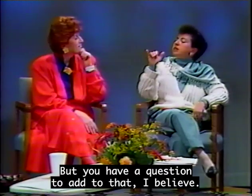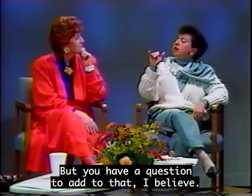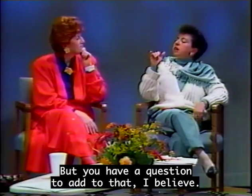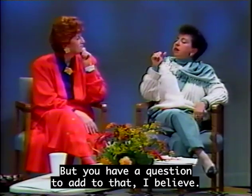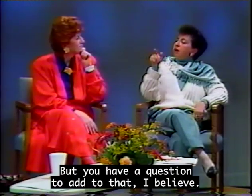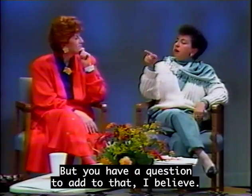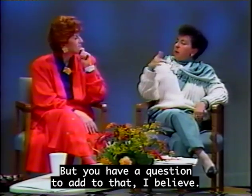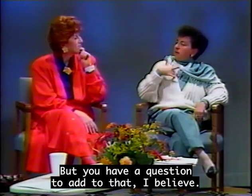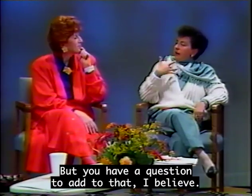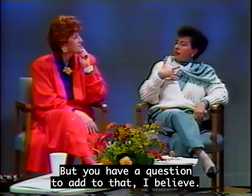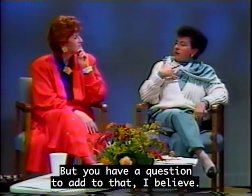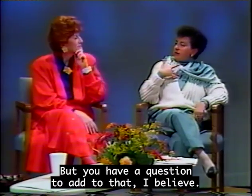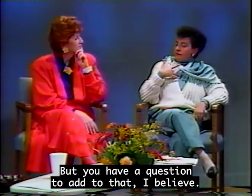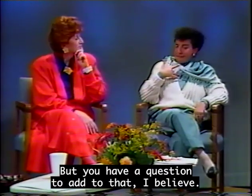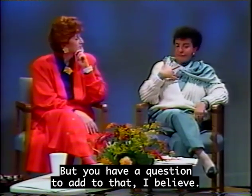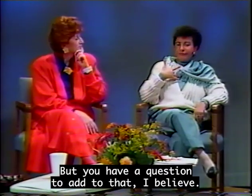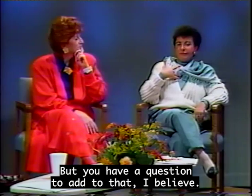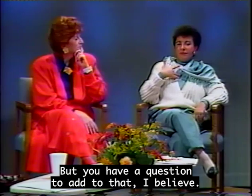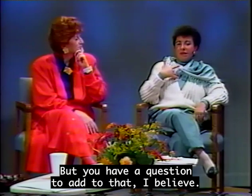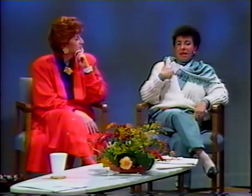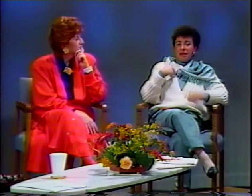But you have a question to add to that, I believe.